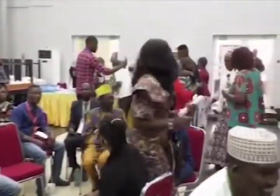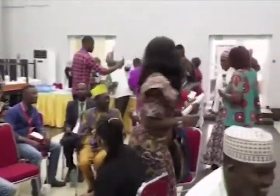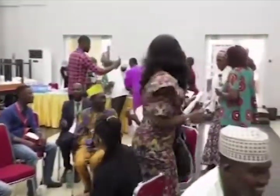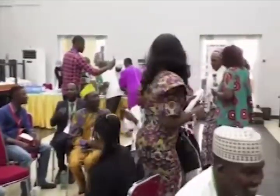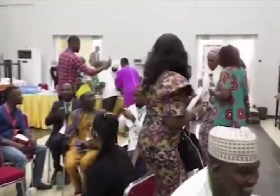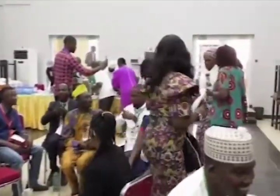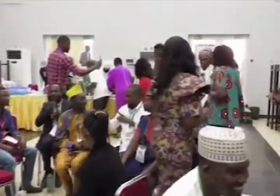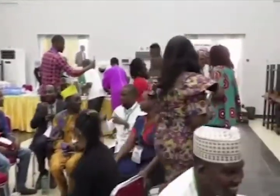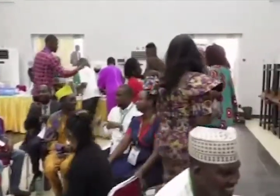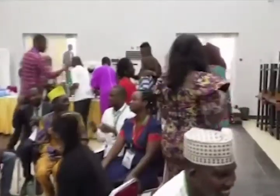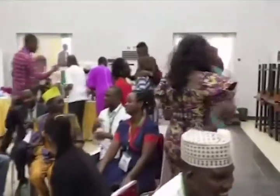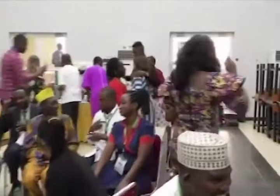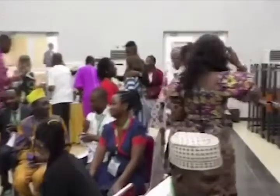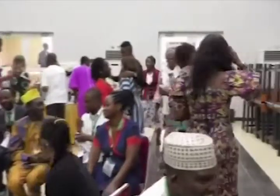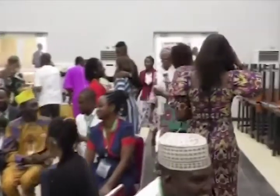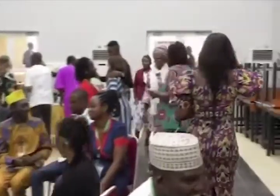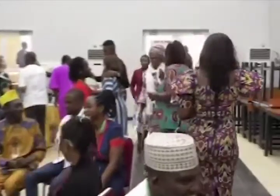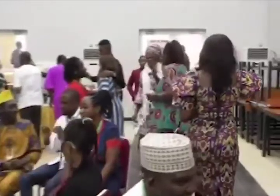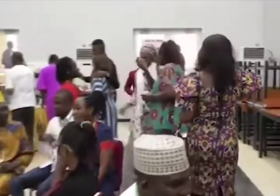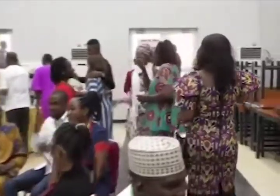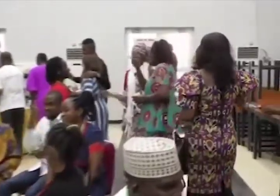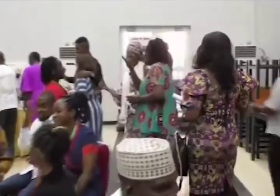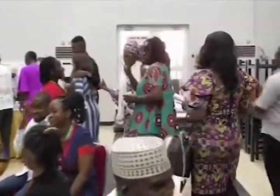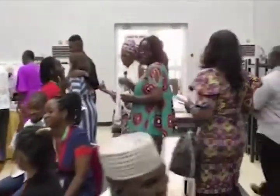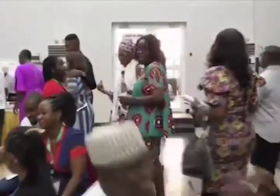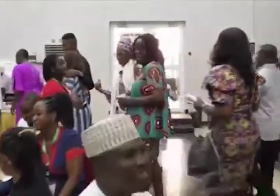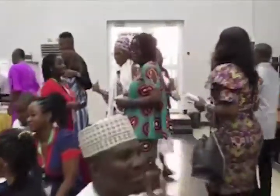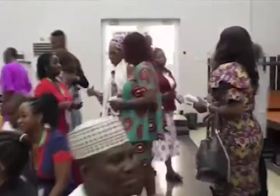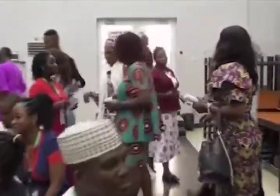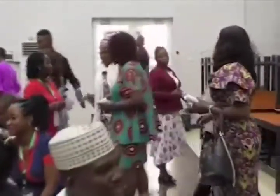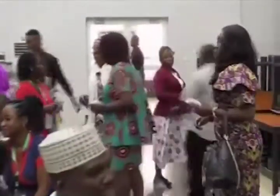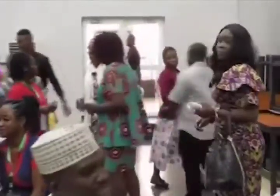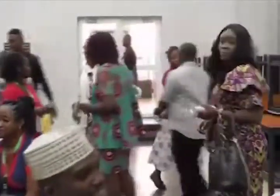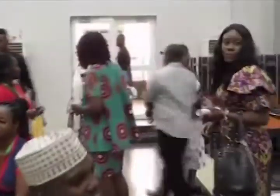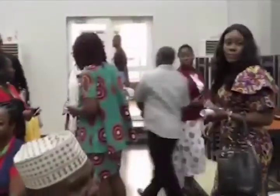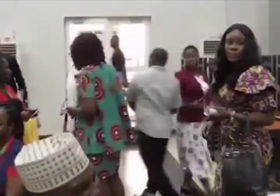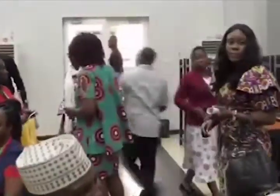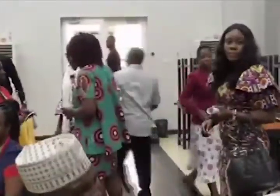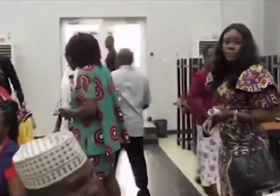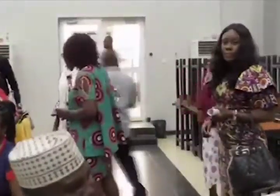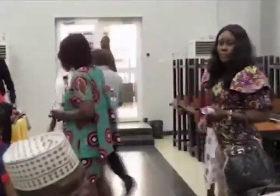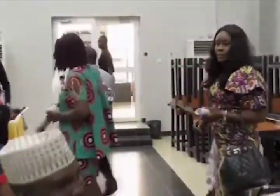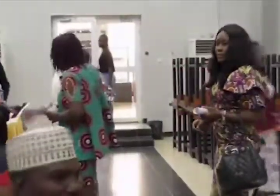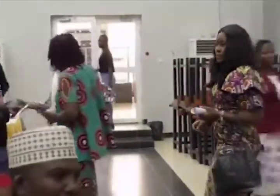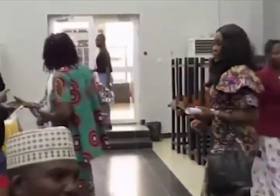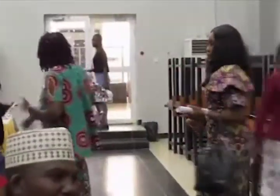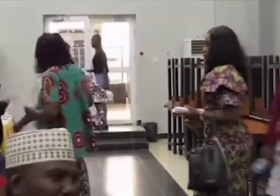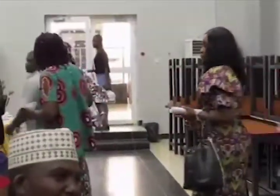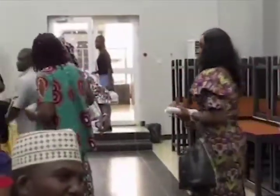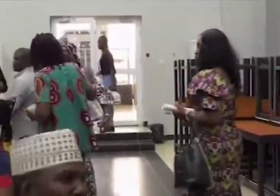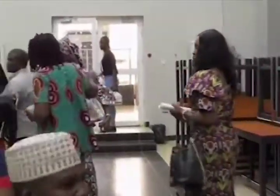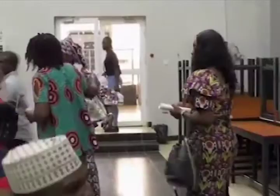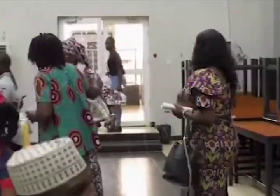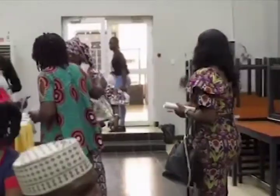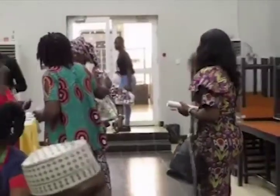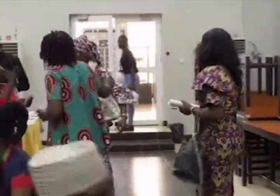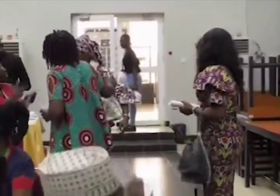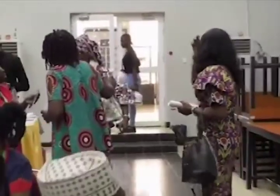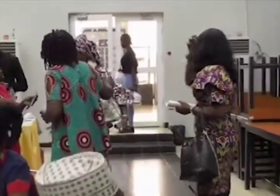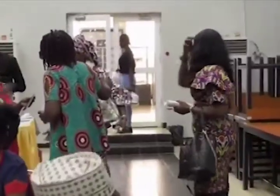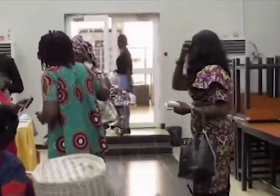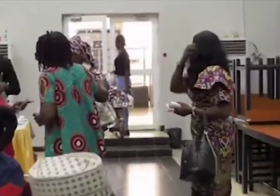quality education within a three-year period. In Abuja, Kofanshaji Oguayi,